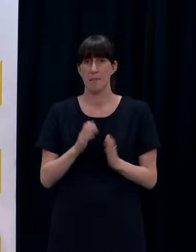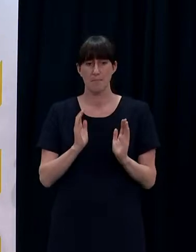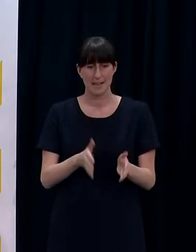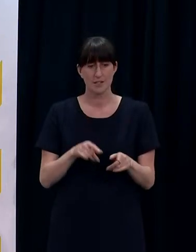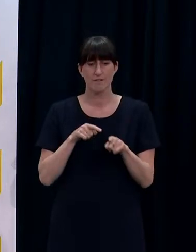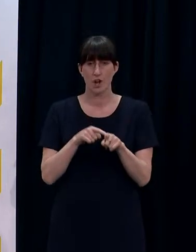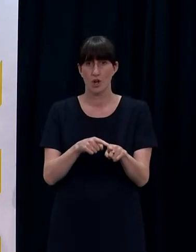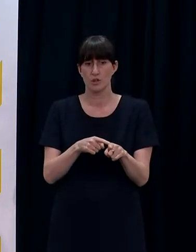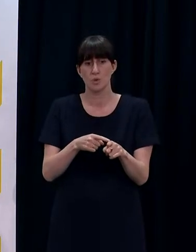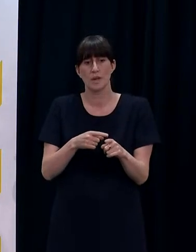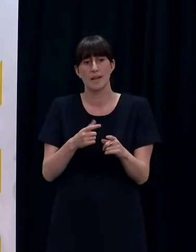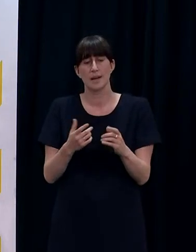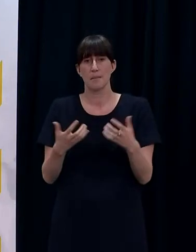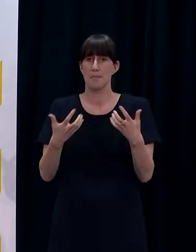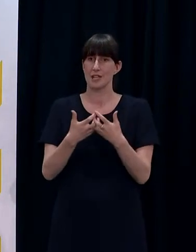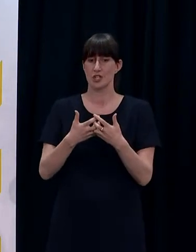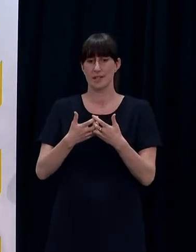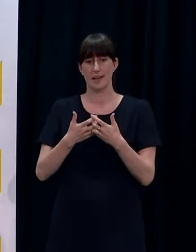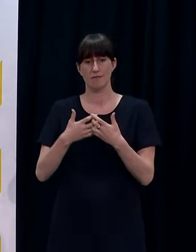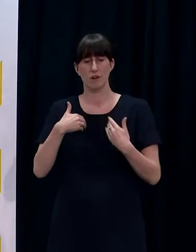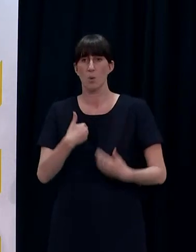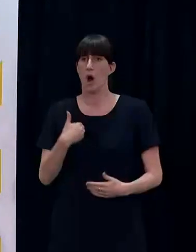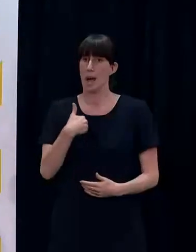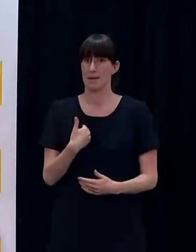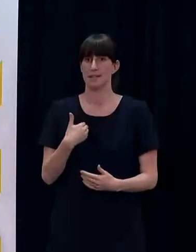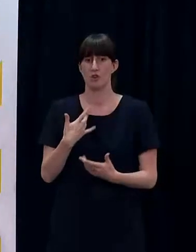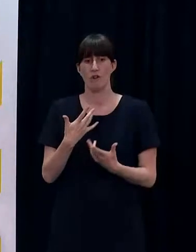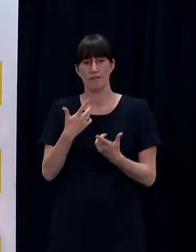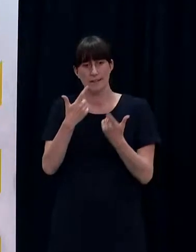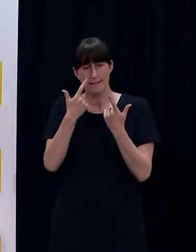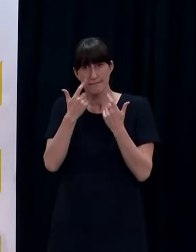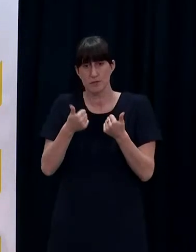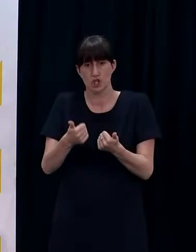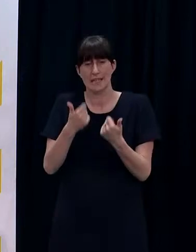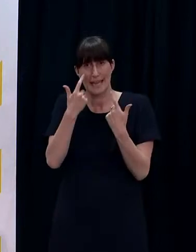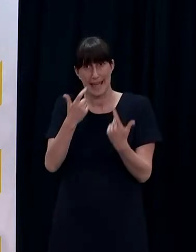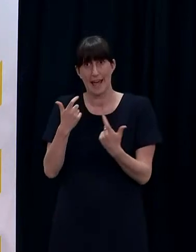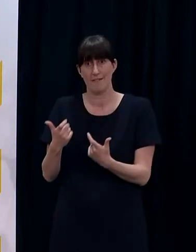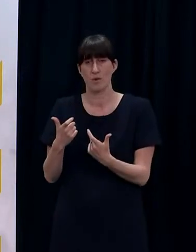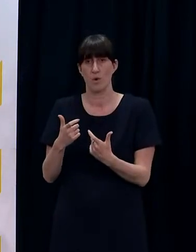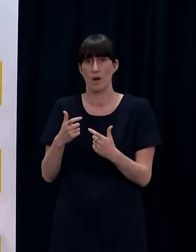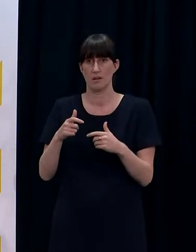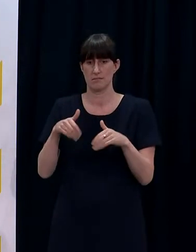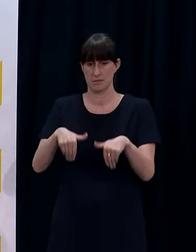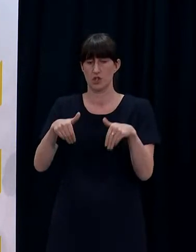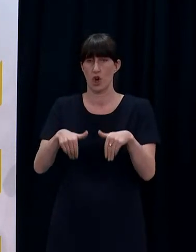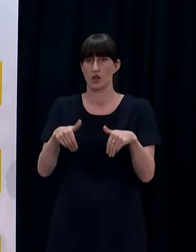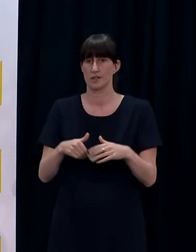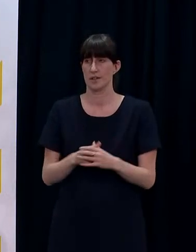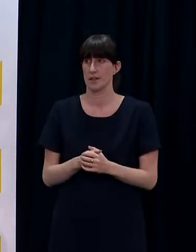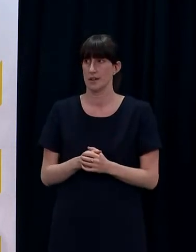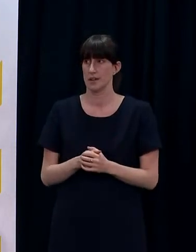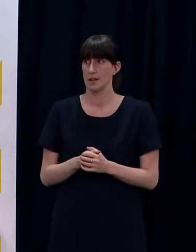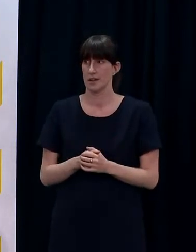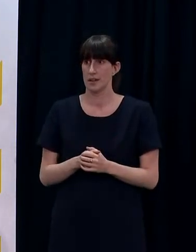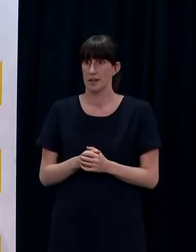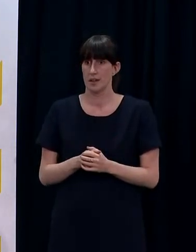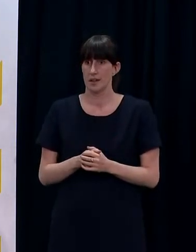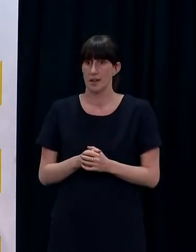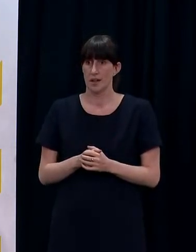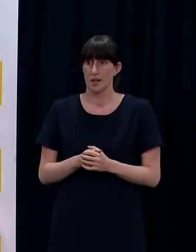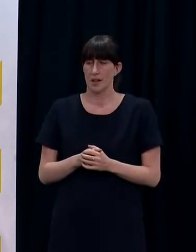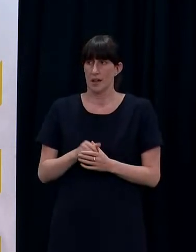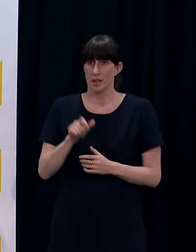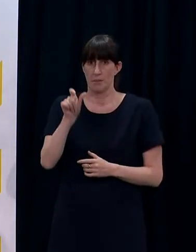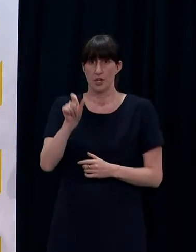welfare requirements. And so I've got confidence in Sir Bruce Robertson, who did the report and who is now chairing the Racing Integrity